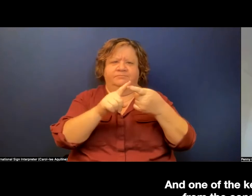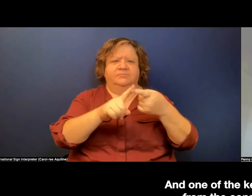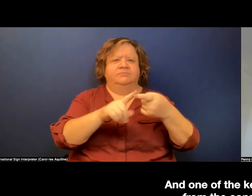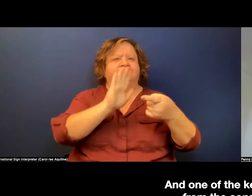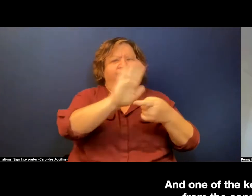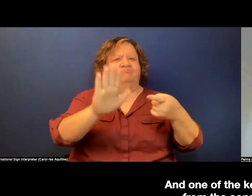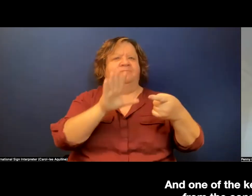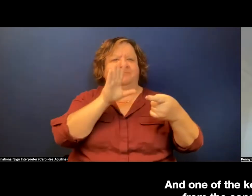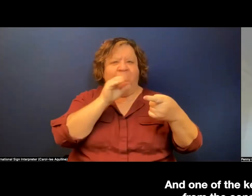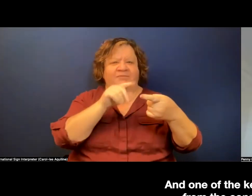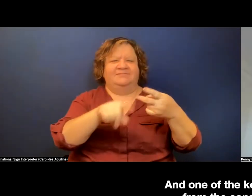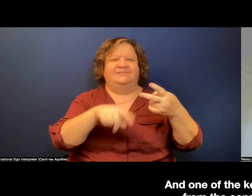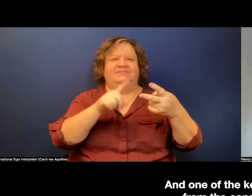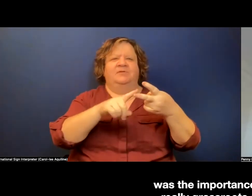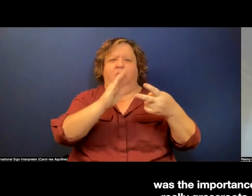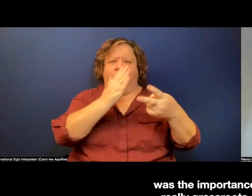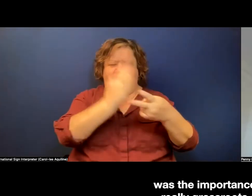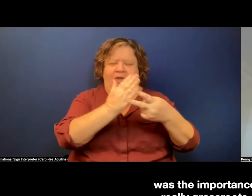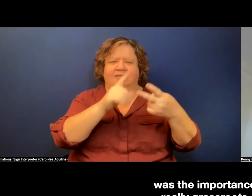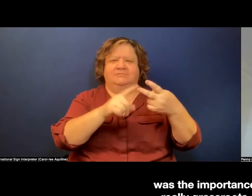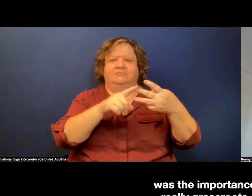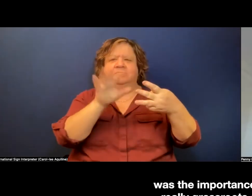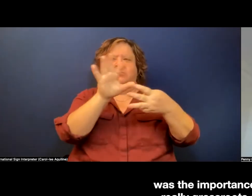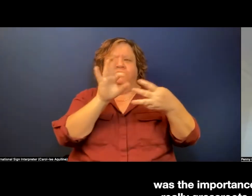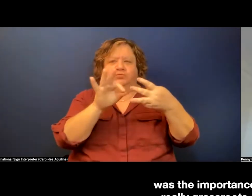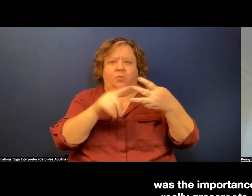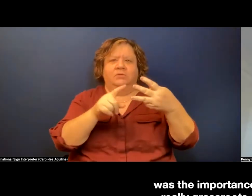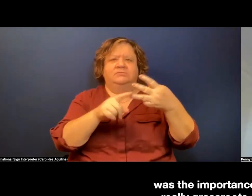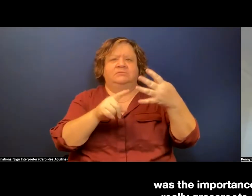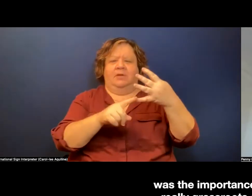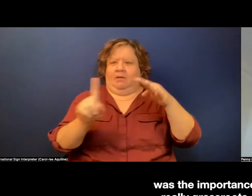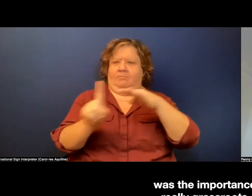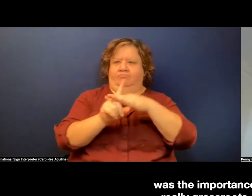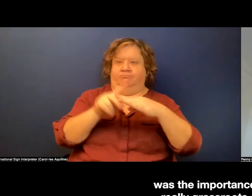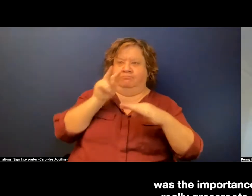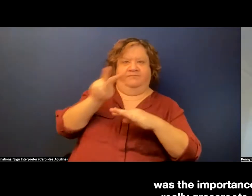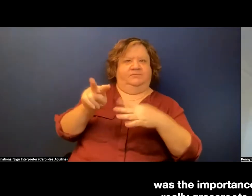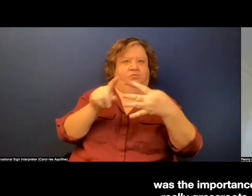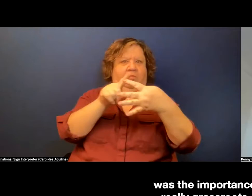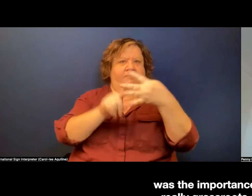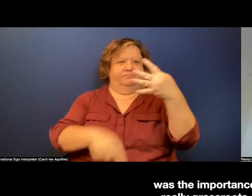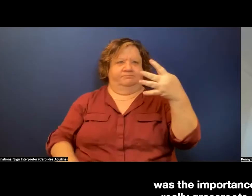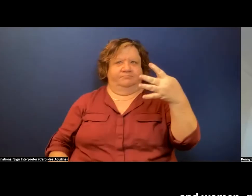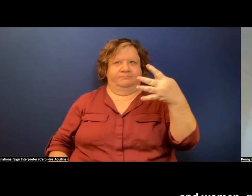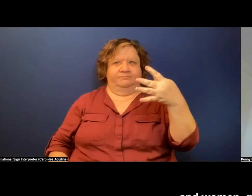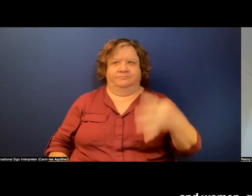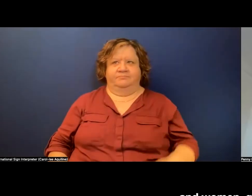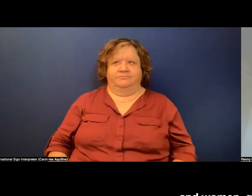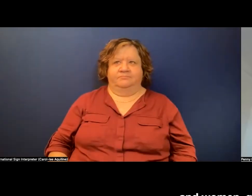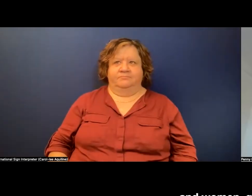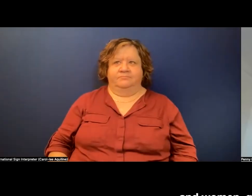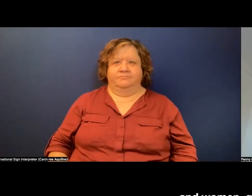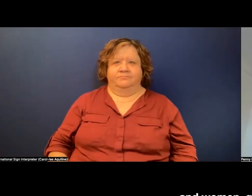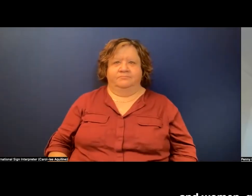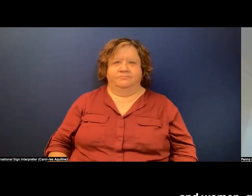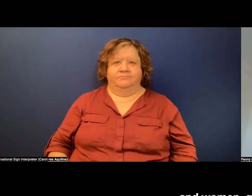And one of the key messages from the consultations was the importance of supporting really grassroots organisations